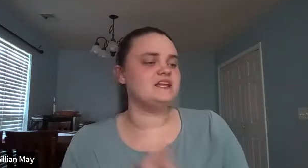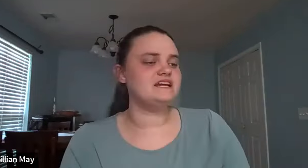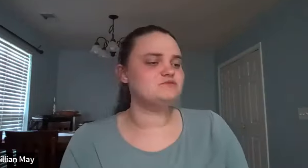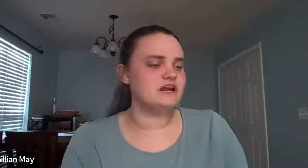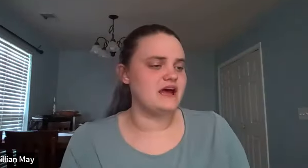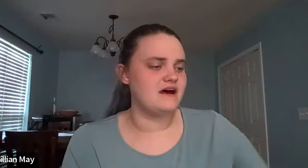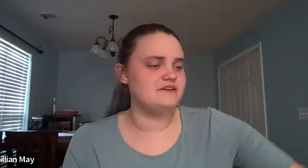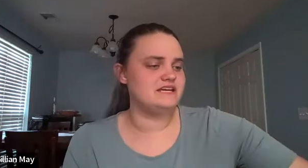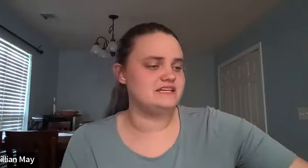next one I have is